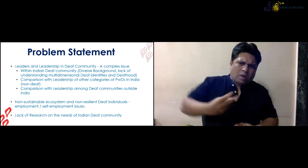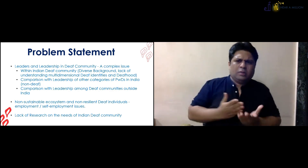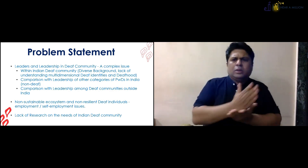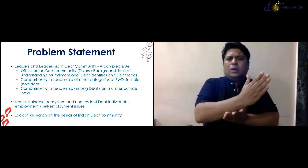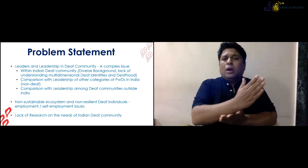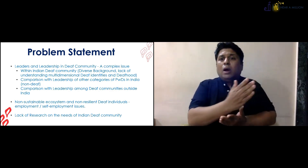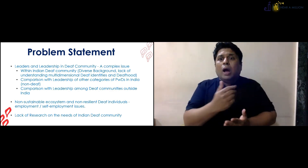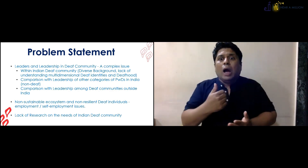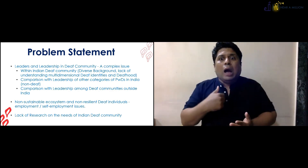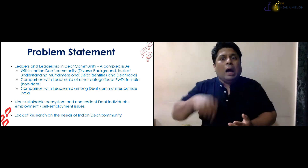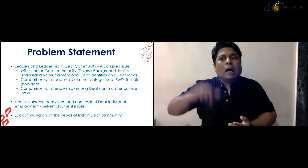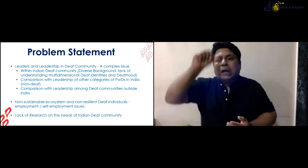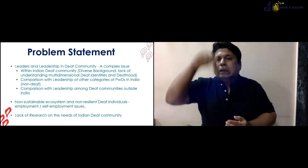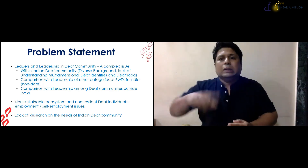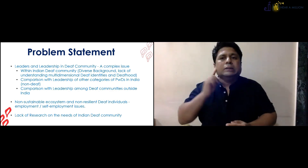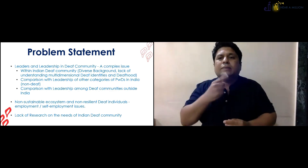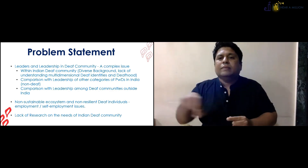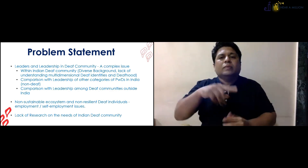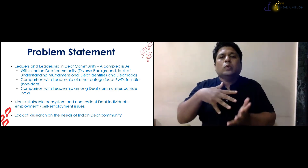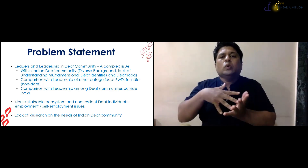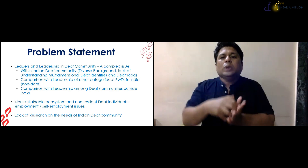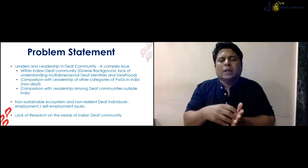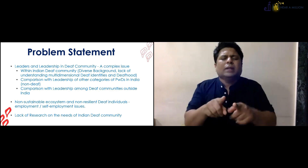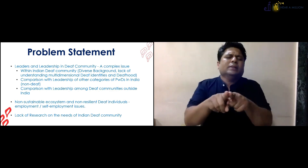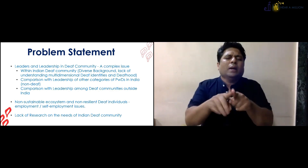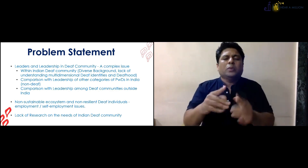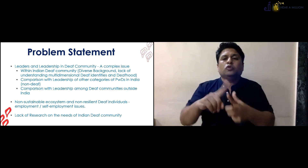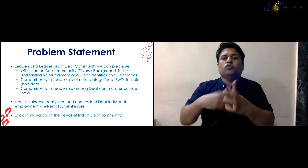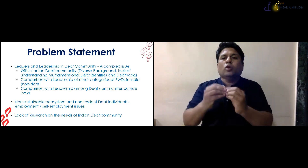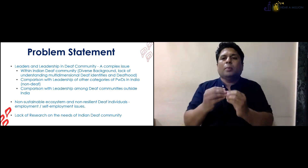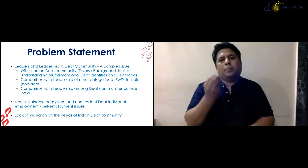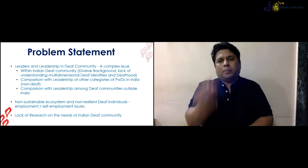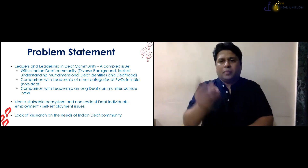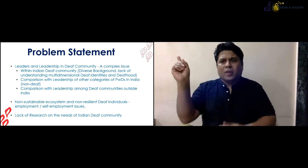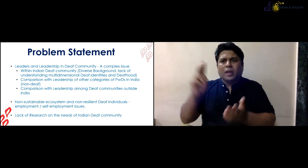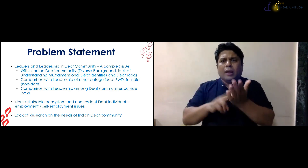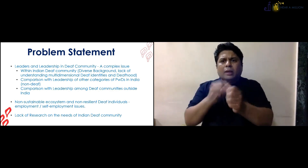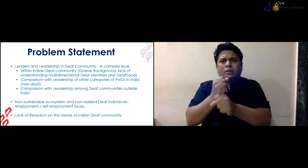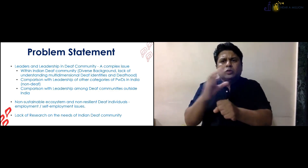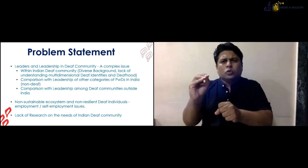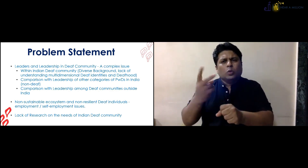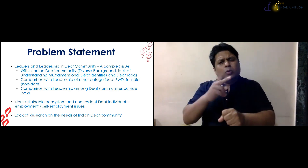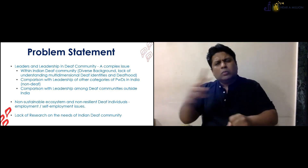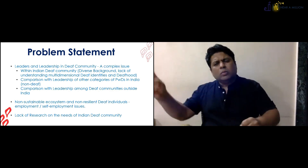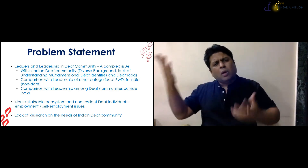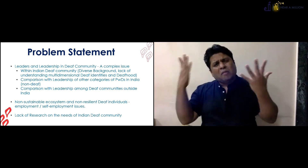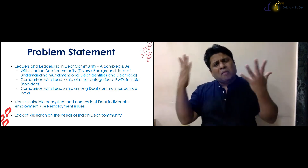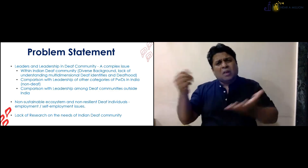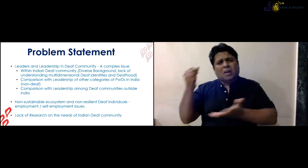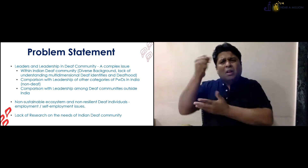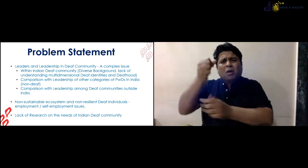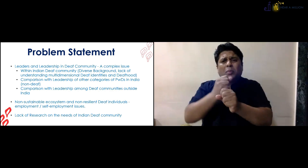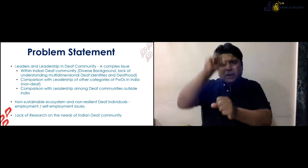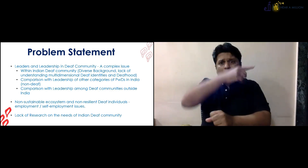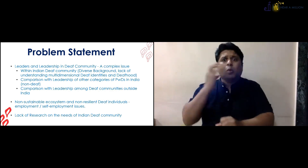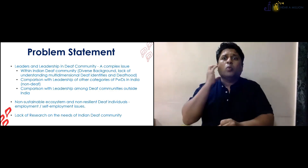up, I will continue walking, and I'll take another way or something. In India, this is something I feel that that's a weakness. For example, if